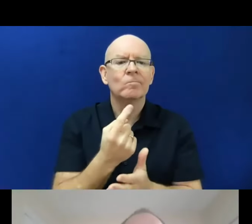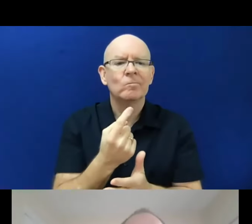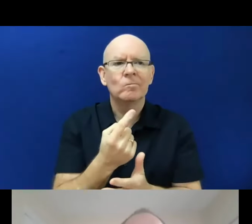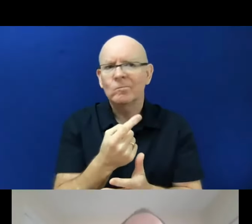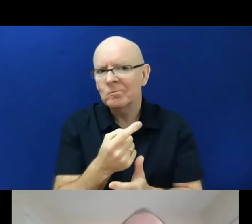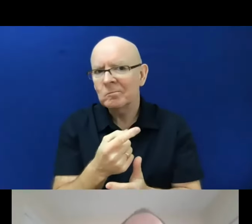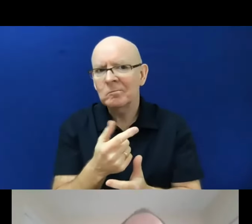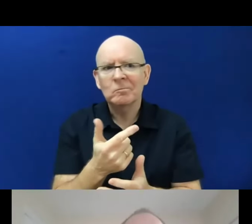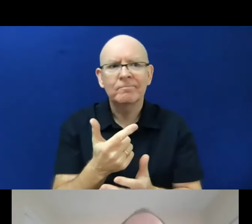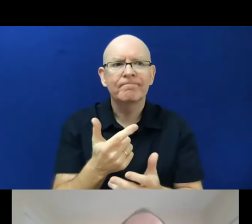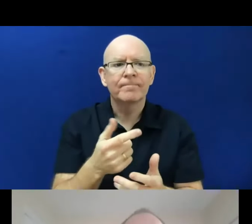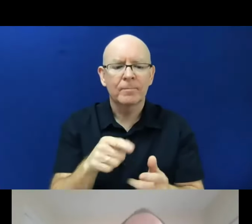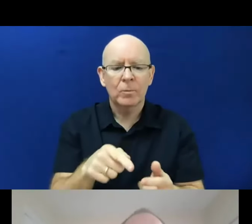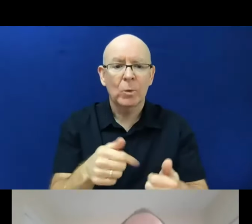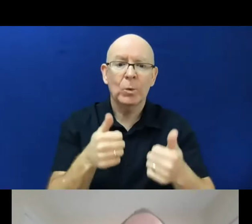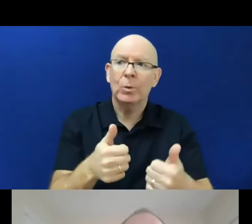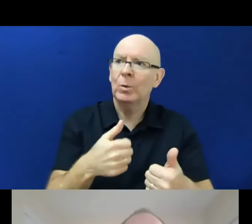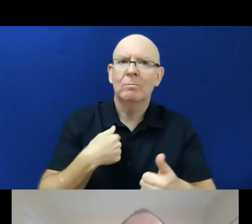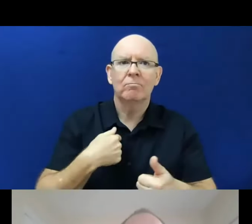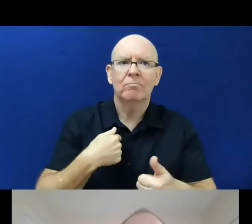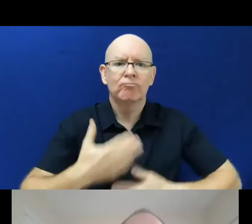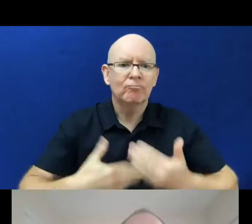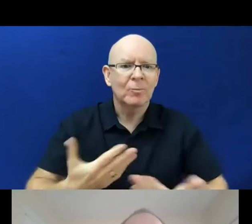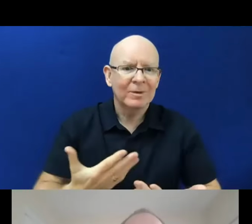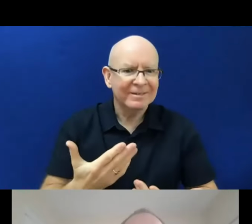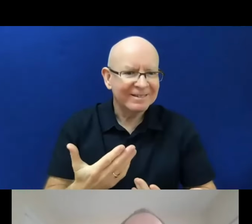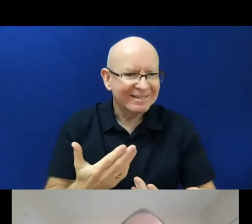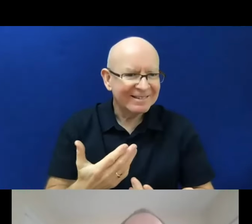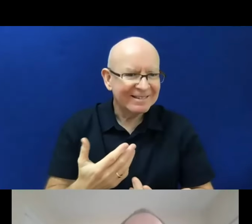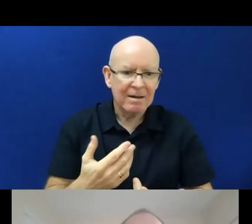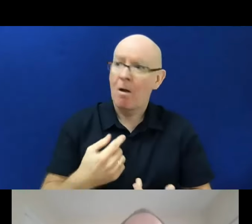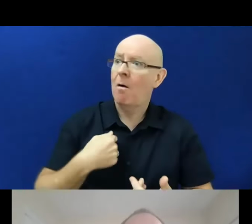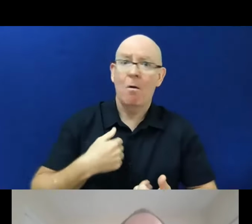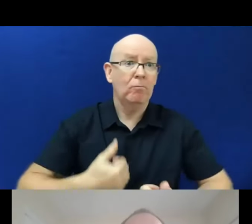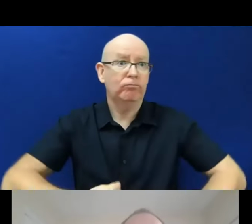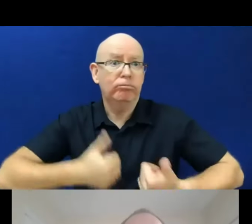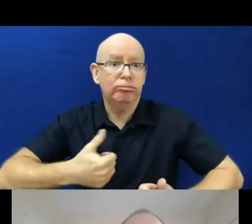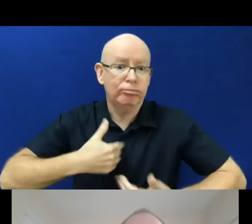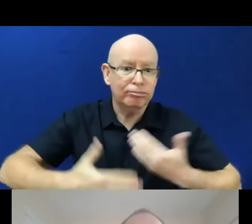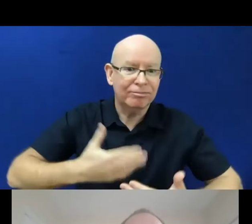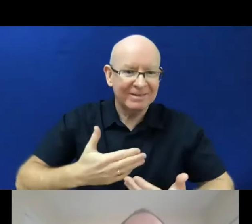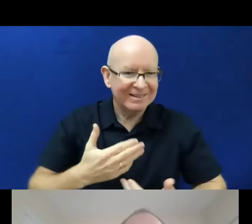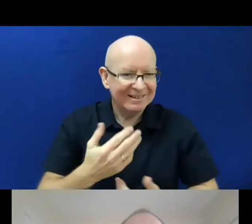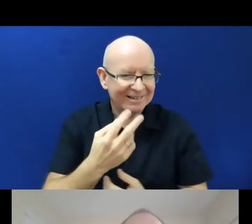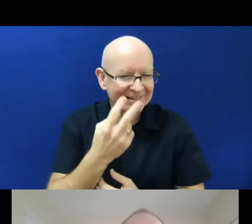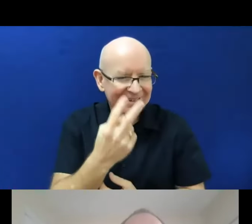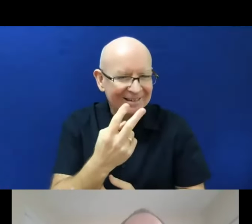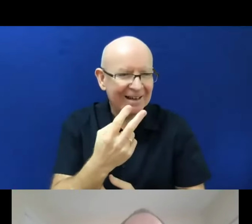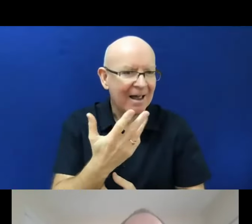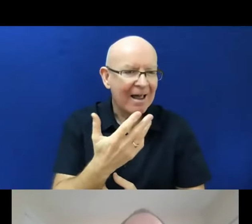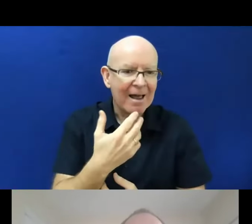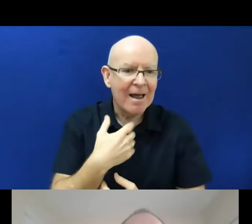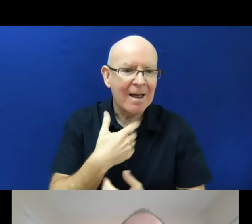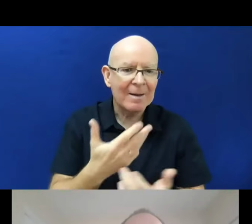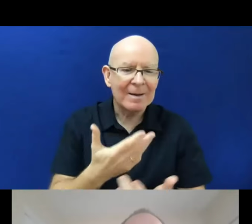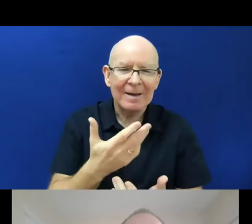context, with the wrong employer, I crumble. I get lost in train stations unless the signposting is